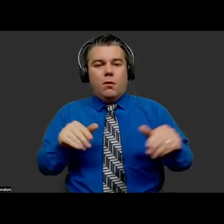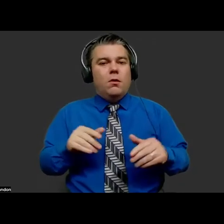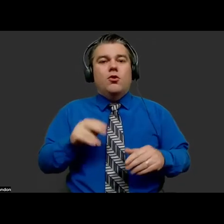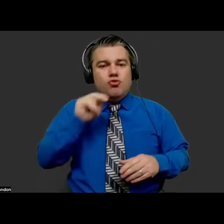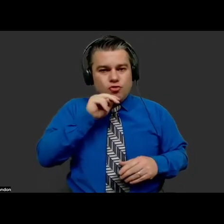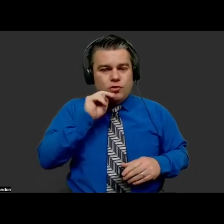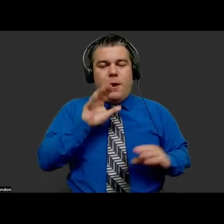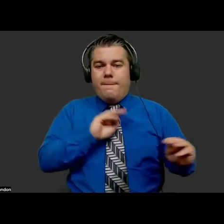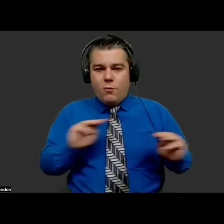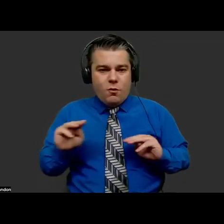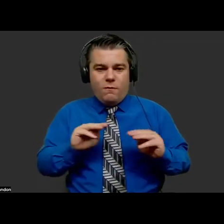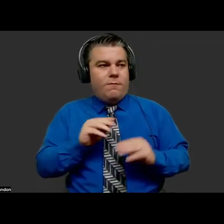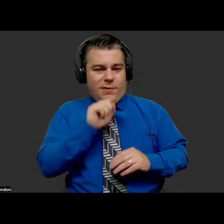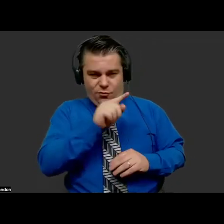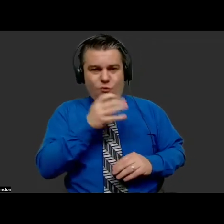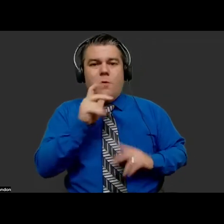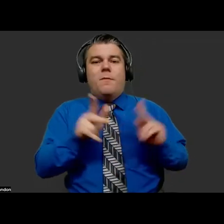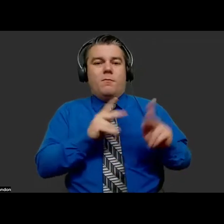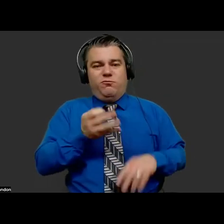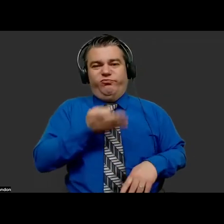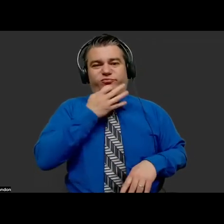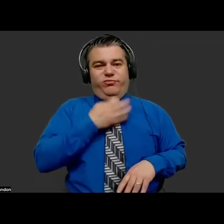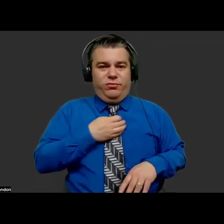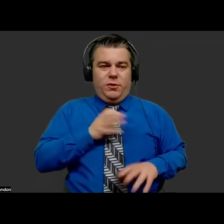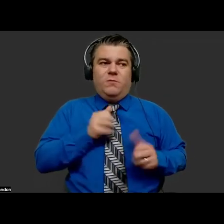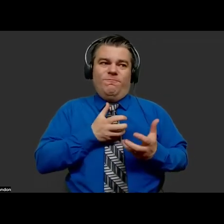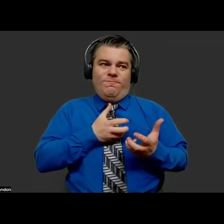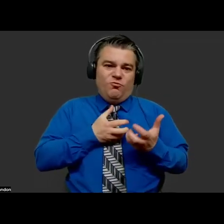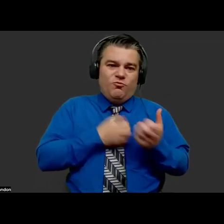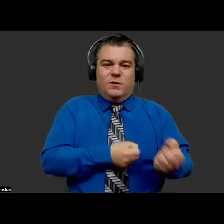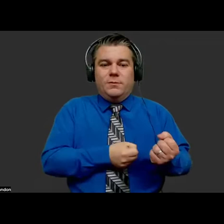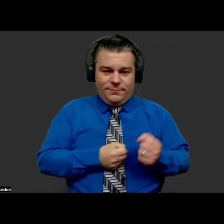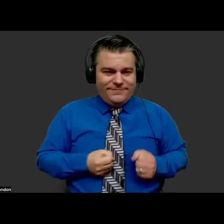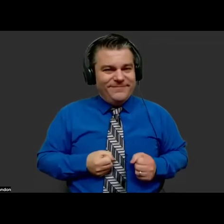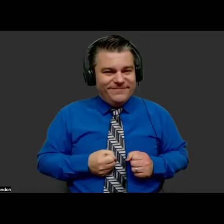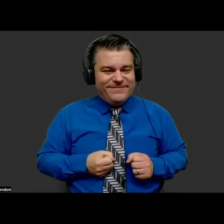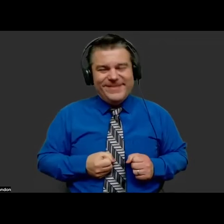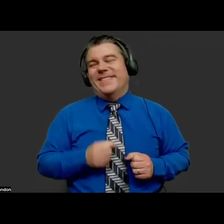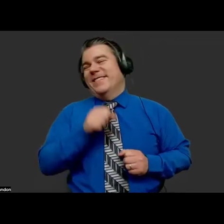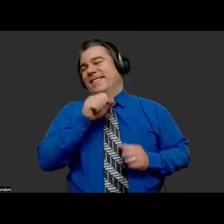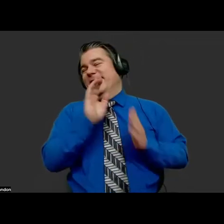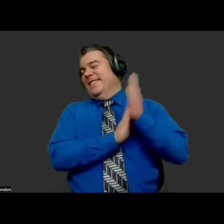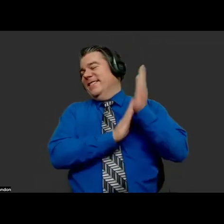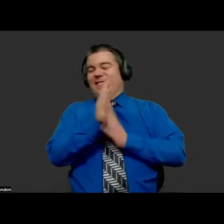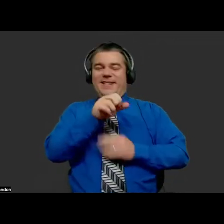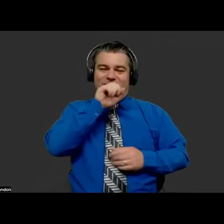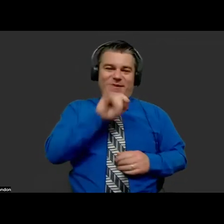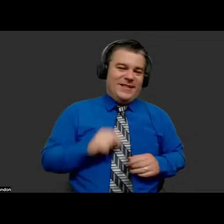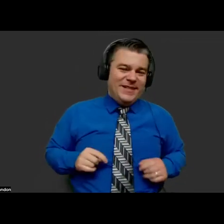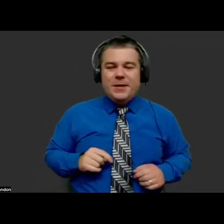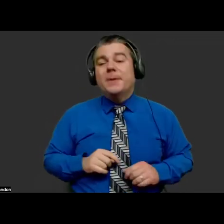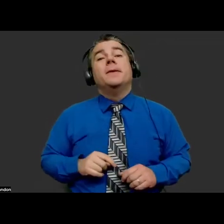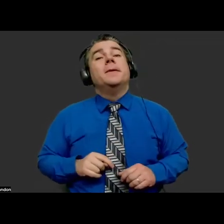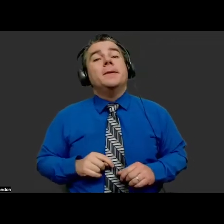movement experts. So you can stand confidently on this. And I love it. Okay.